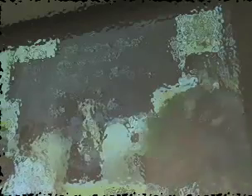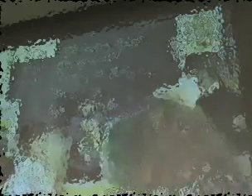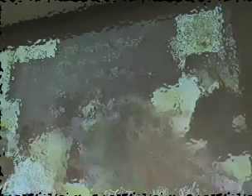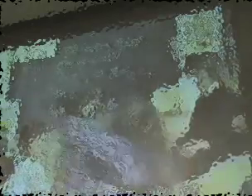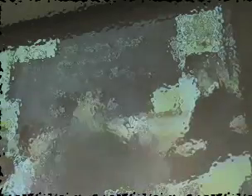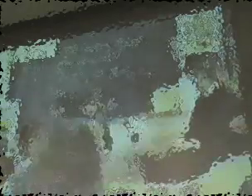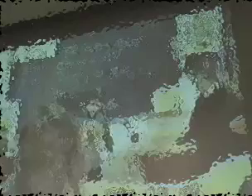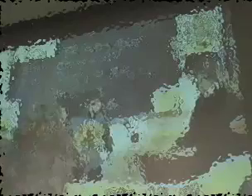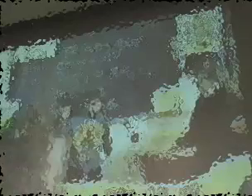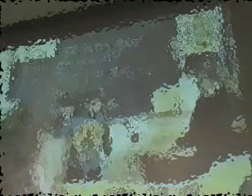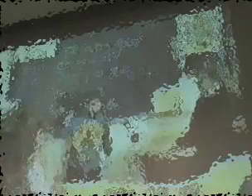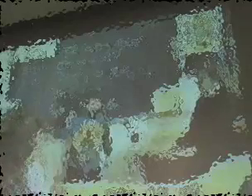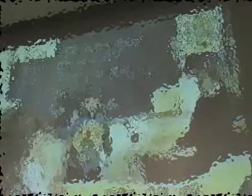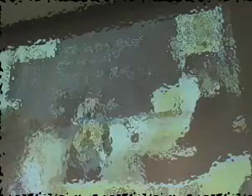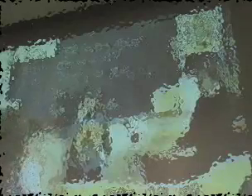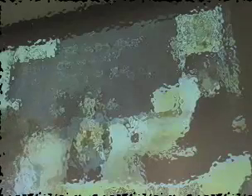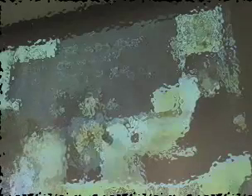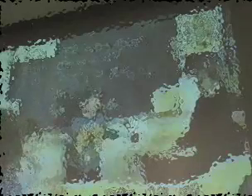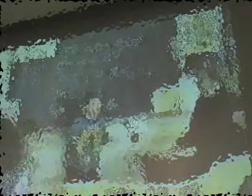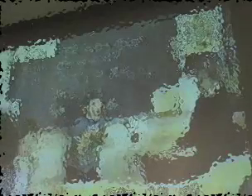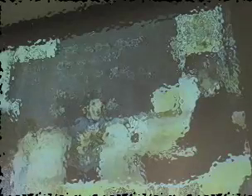No! You idiot!